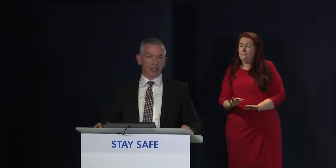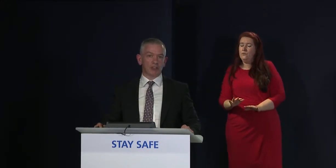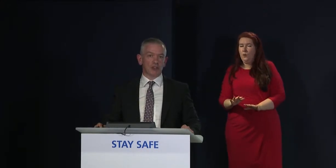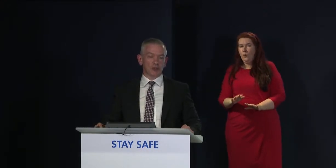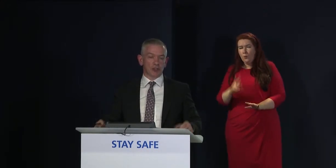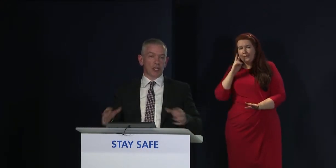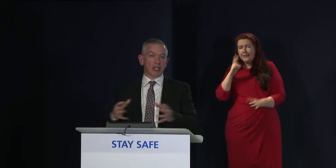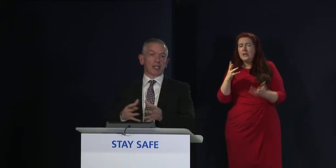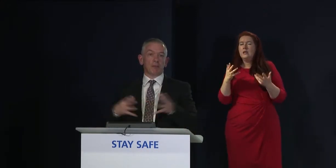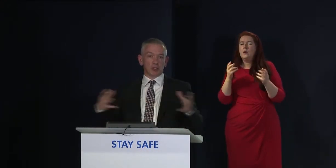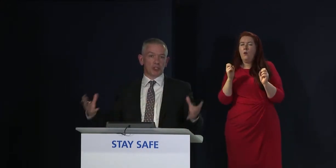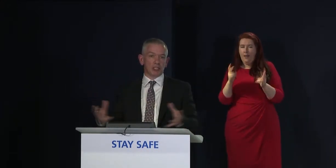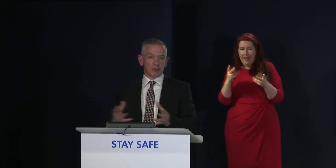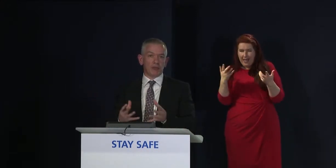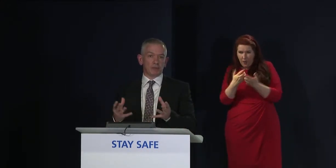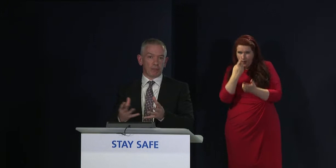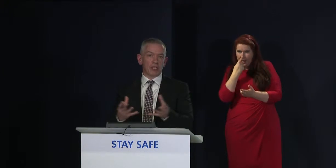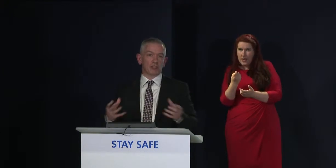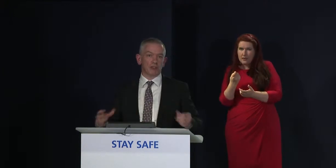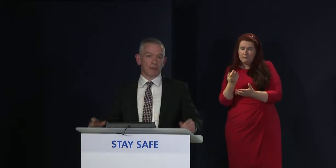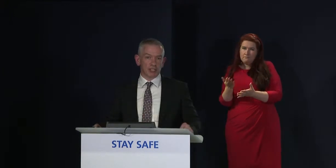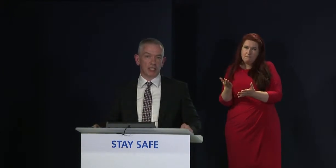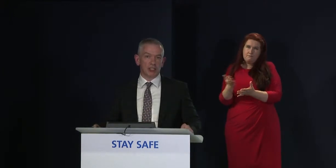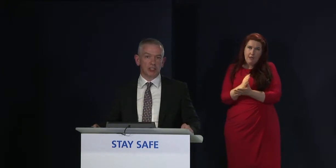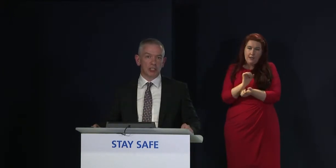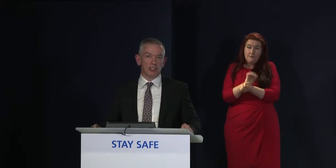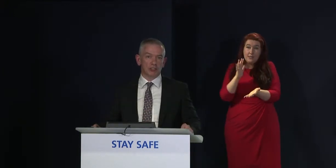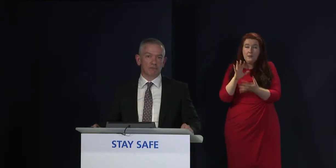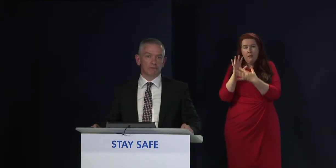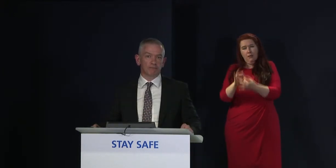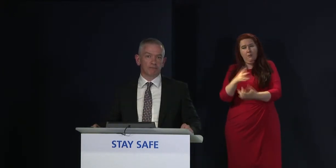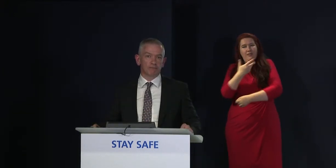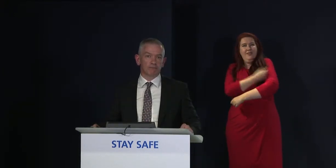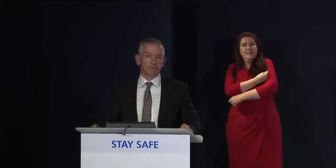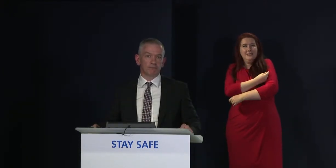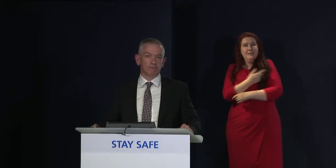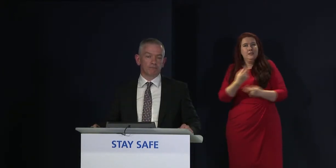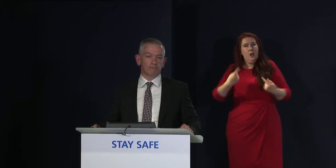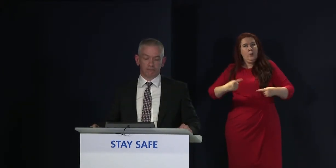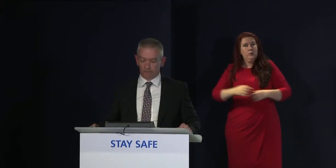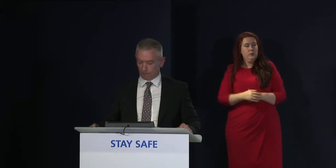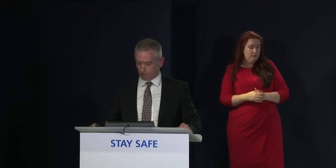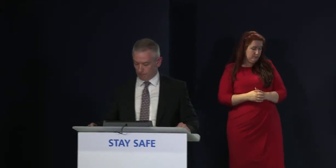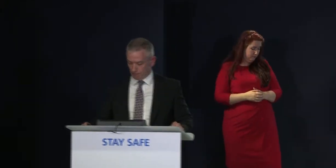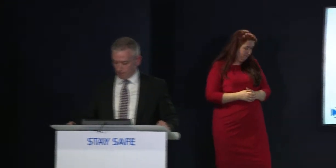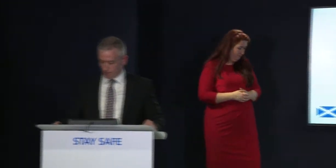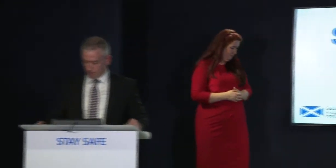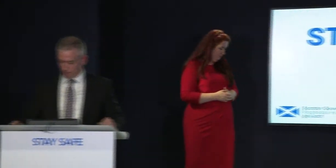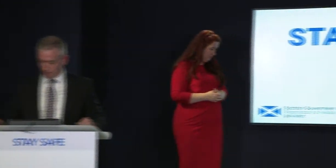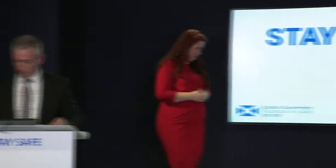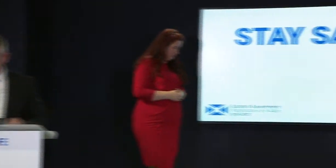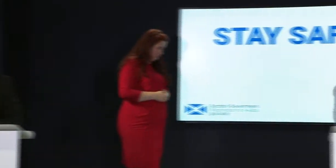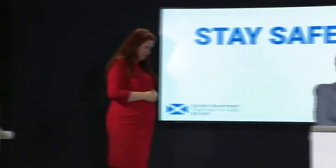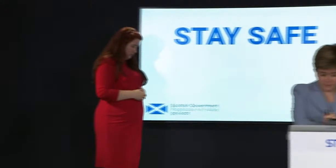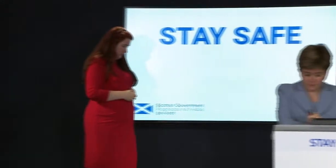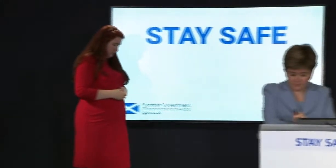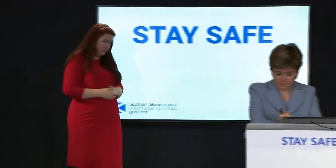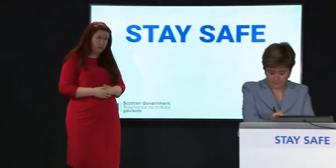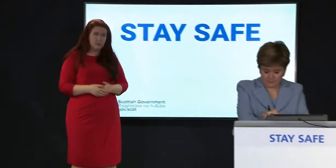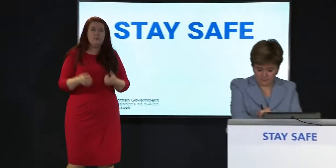how we can introduce much greater freedom based on your vaccination status. Helen Puffett from The Times.